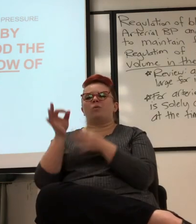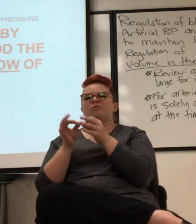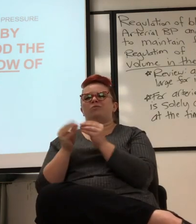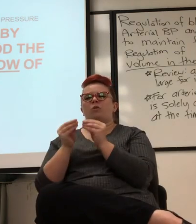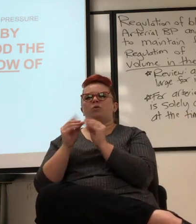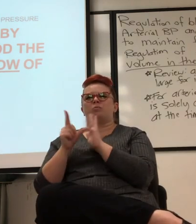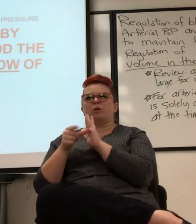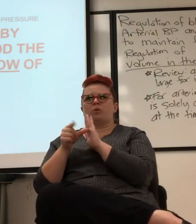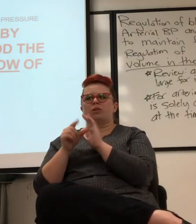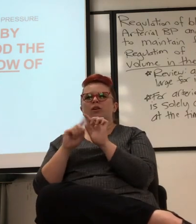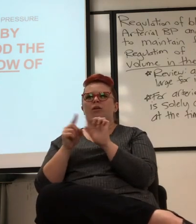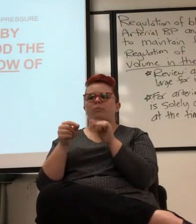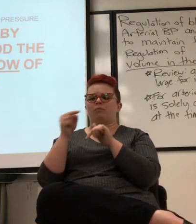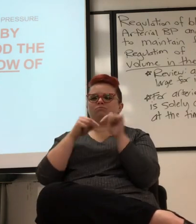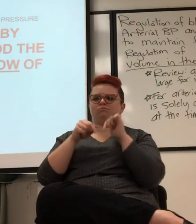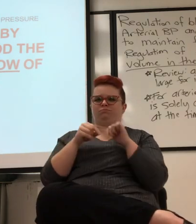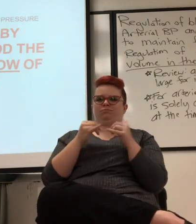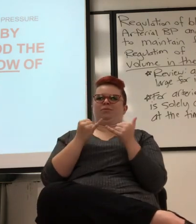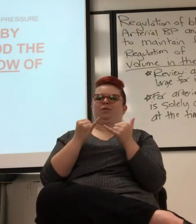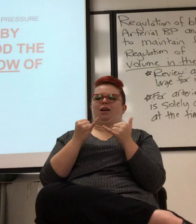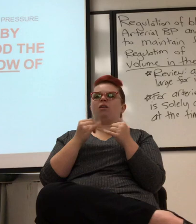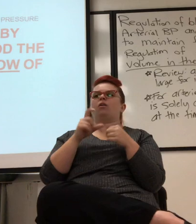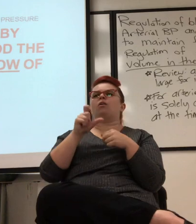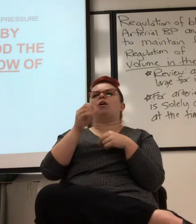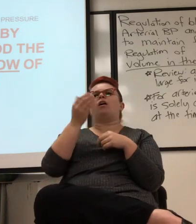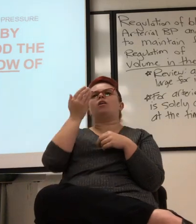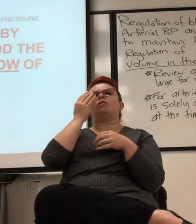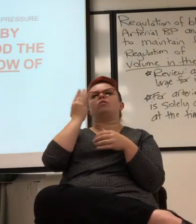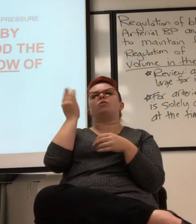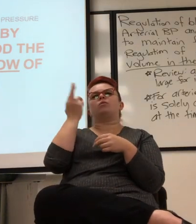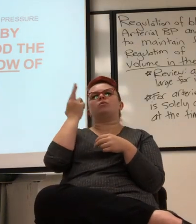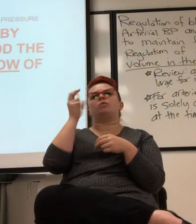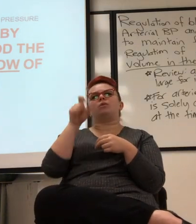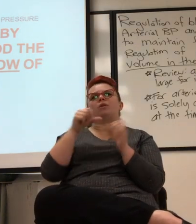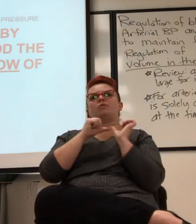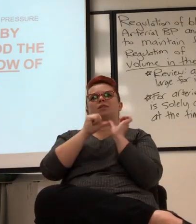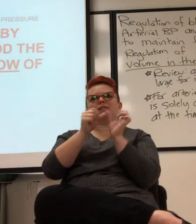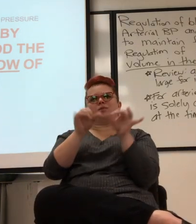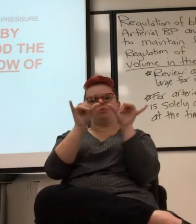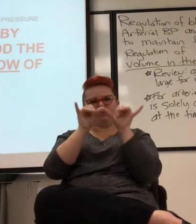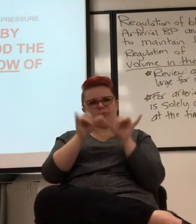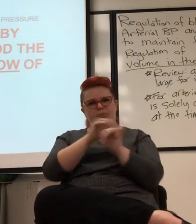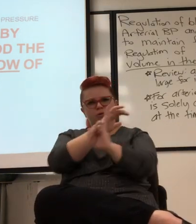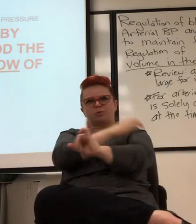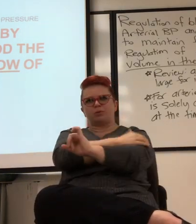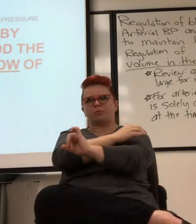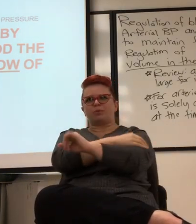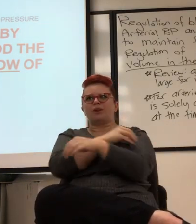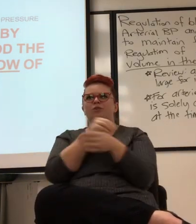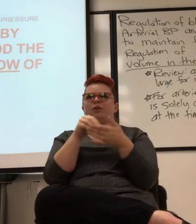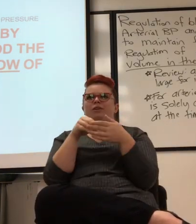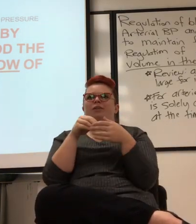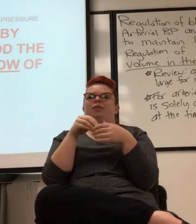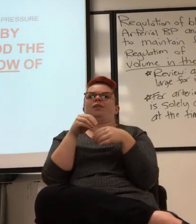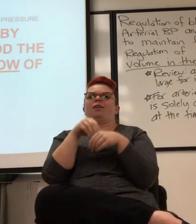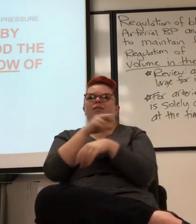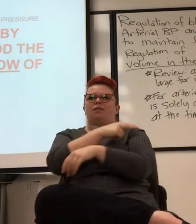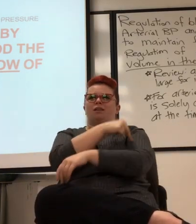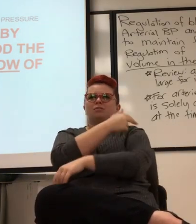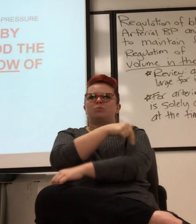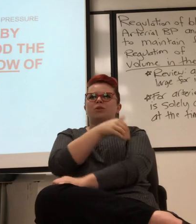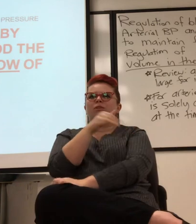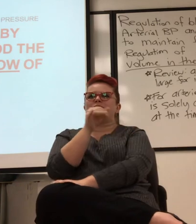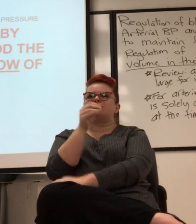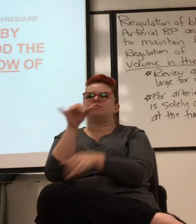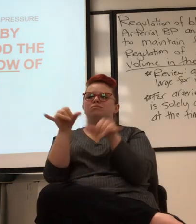this, so now you know why you have to like keep measuring blood pressure in clinical settings. You're measuring how much volume